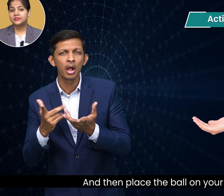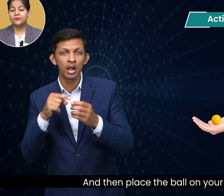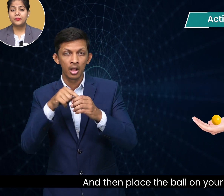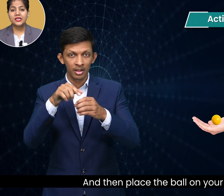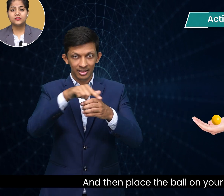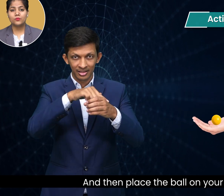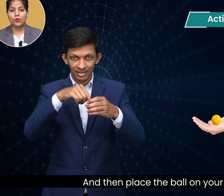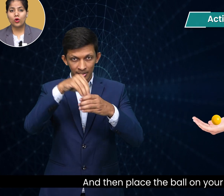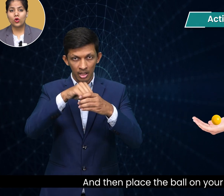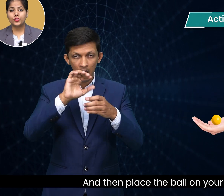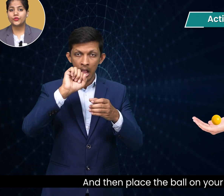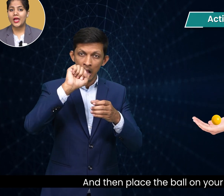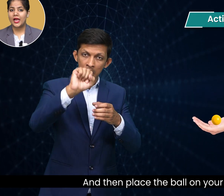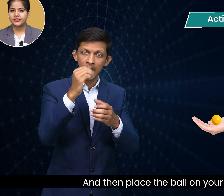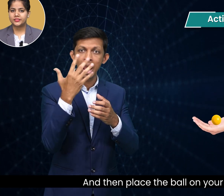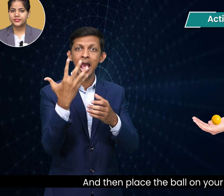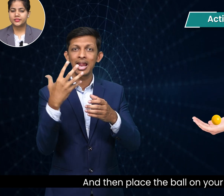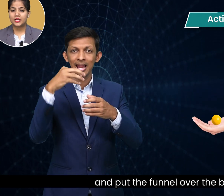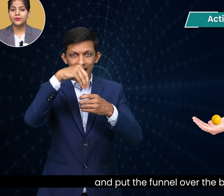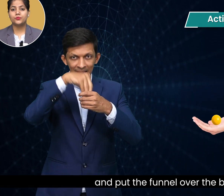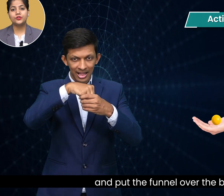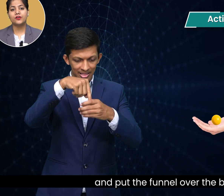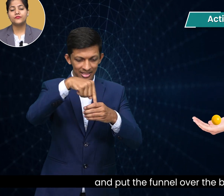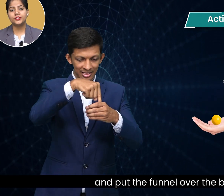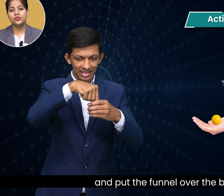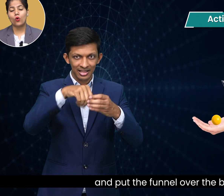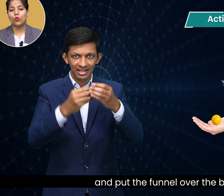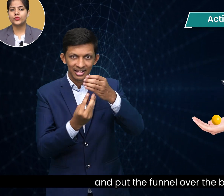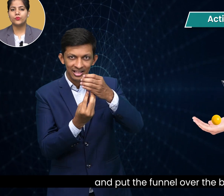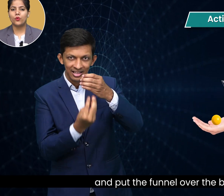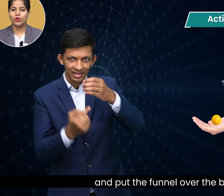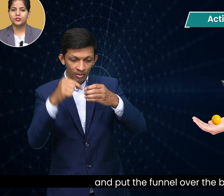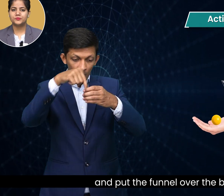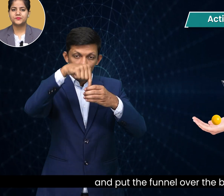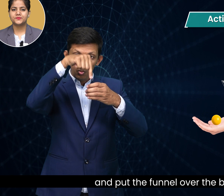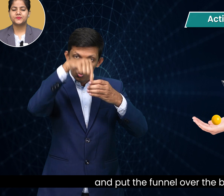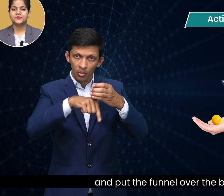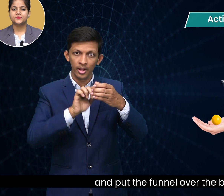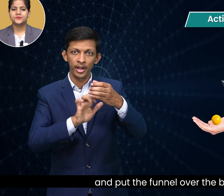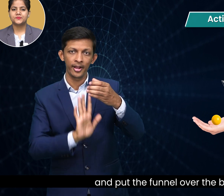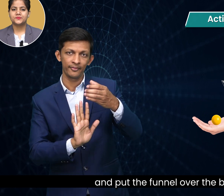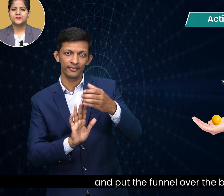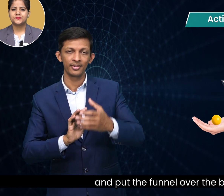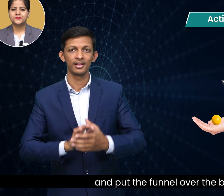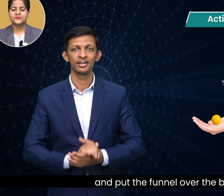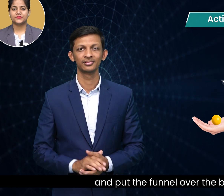And then place the ball on your hand and put the funnel over the ball.